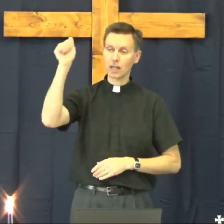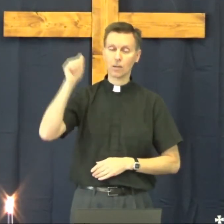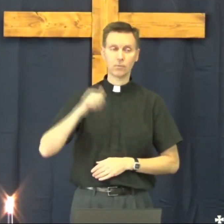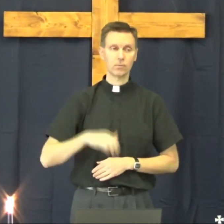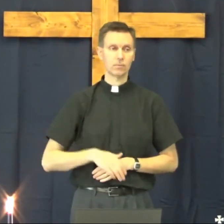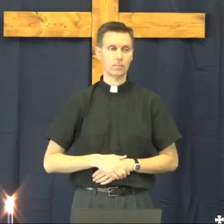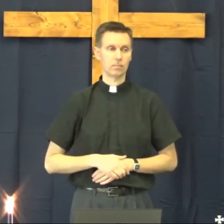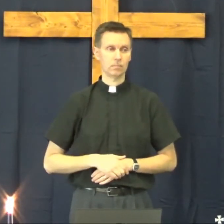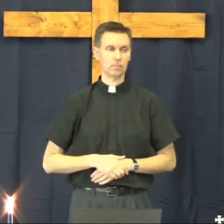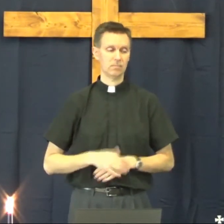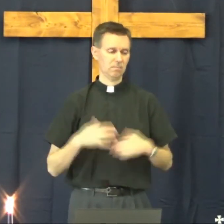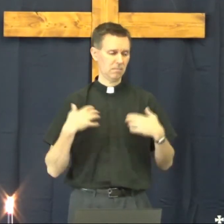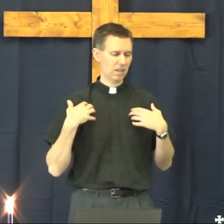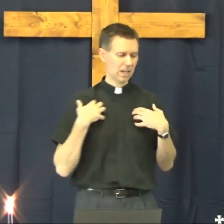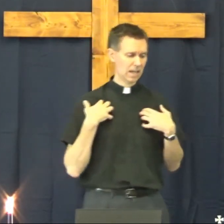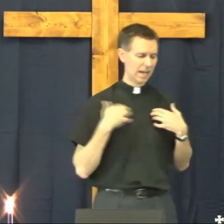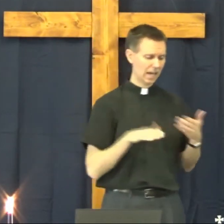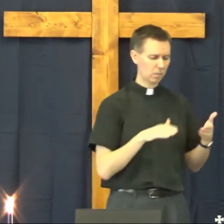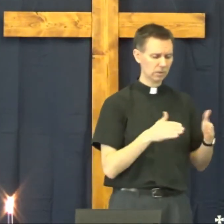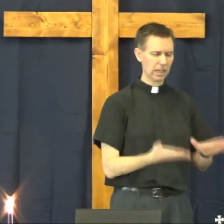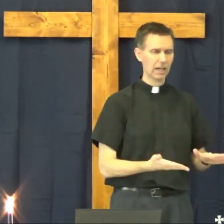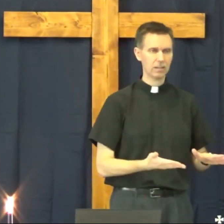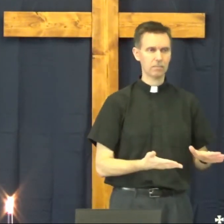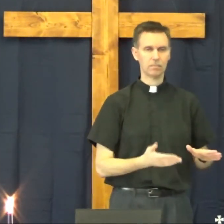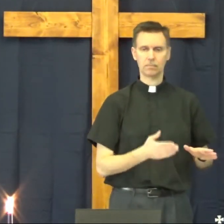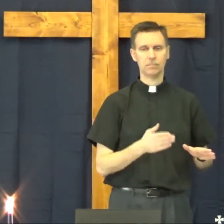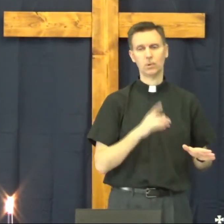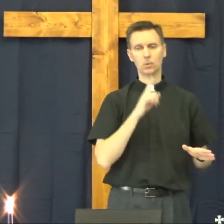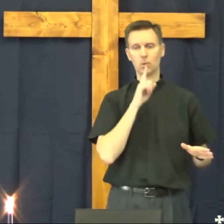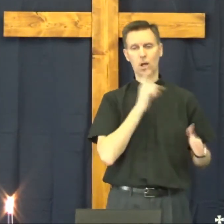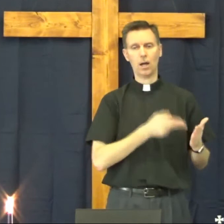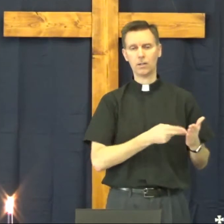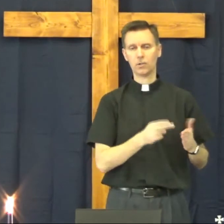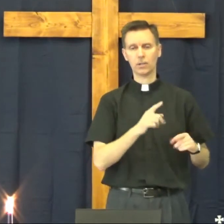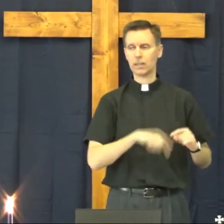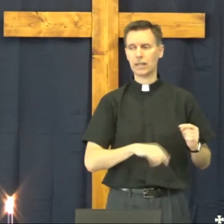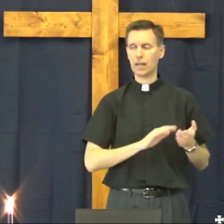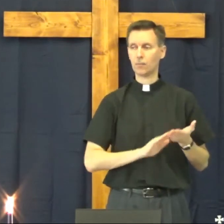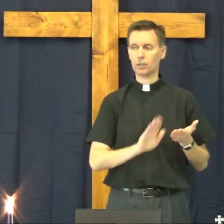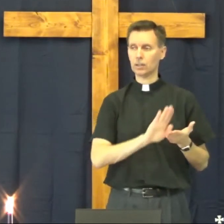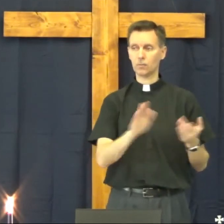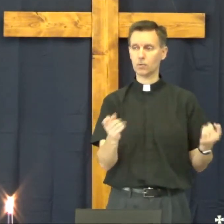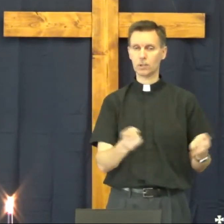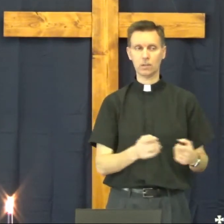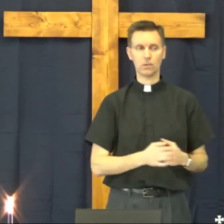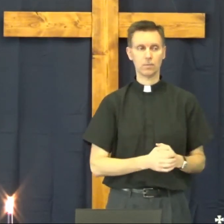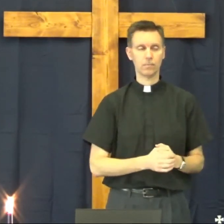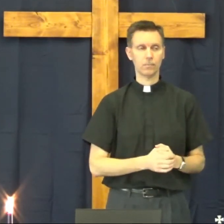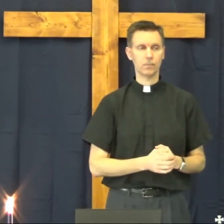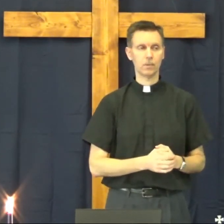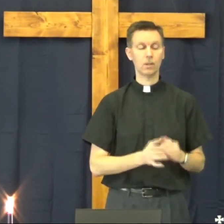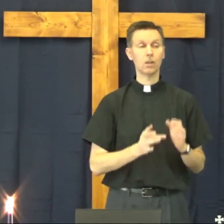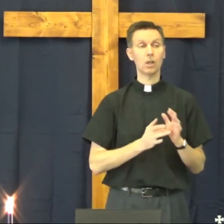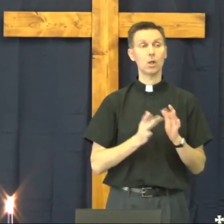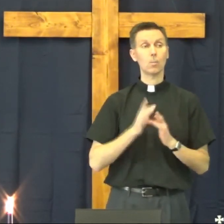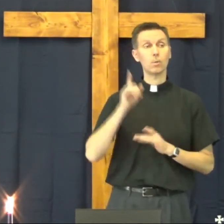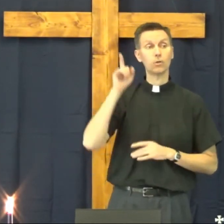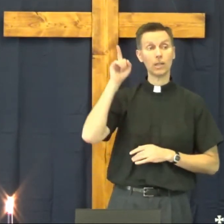himself. An animal dying honestly cannot forgive your sins. But